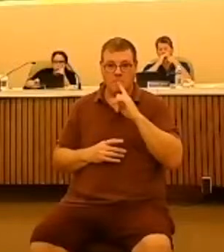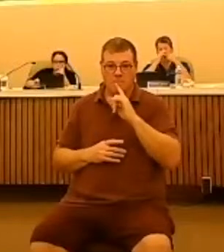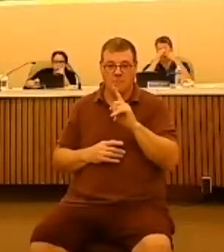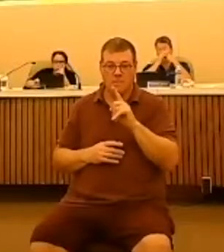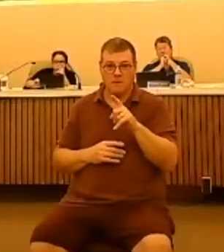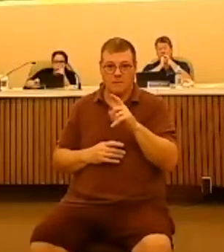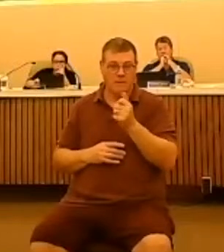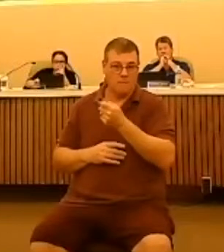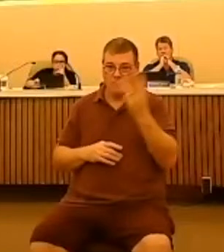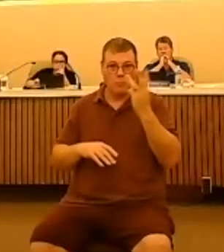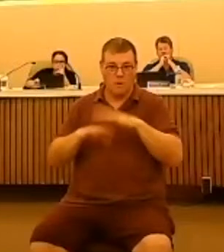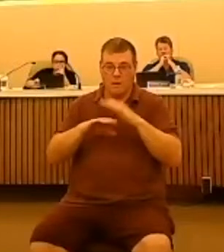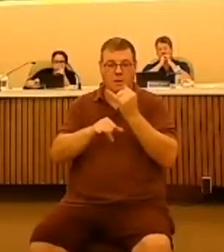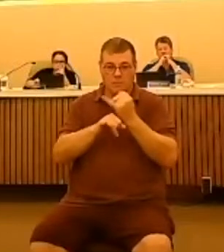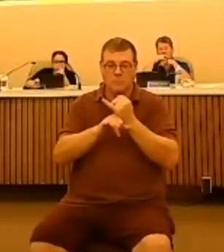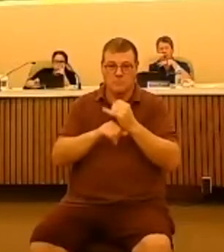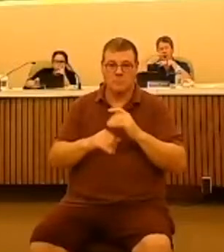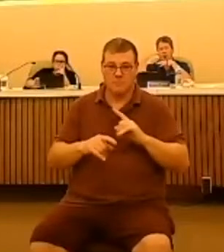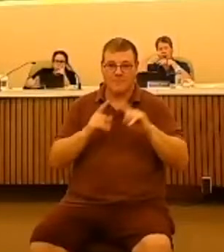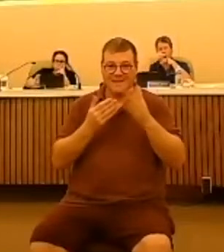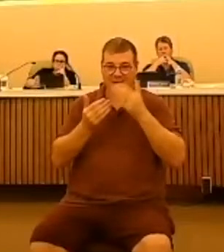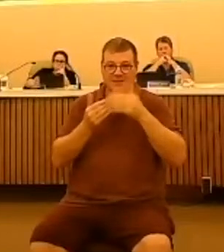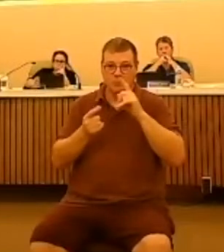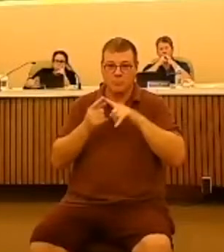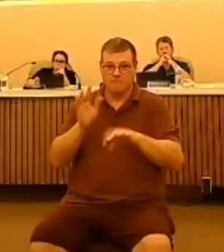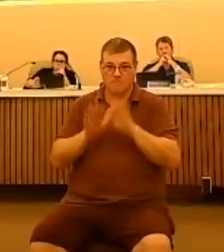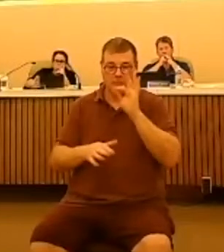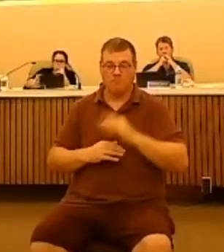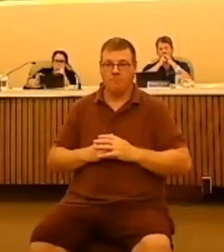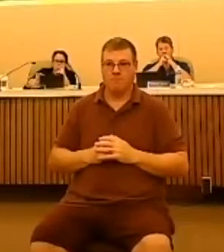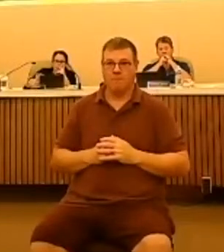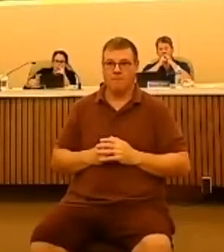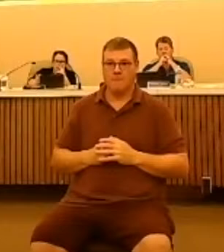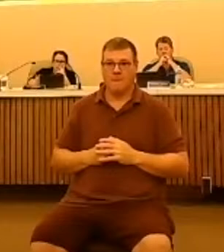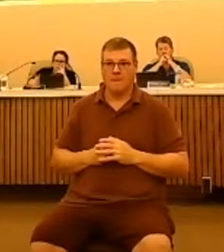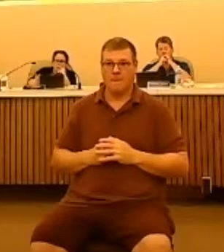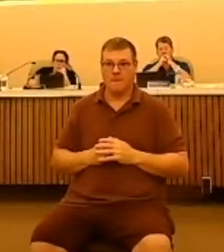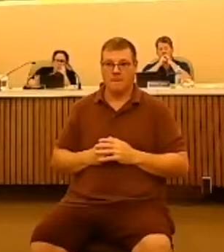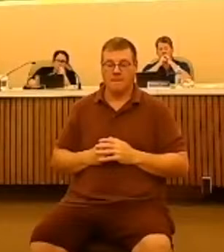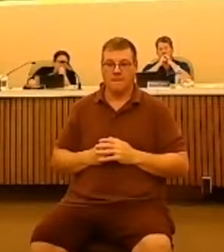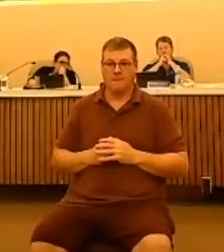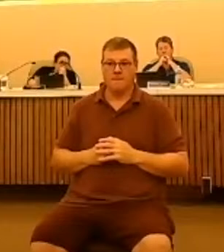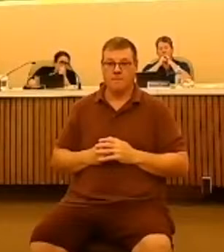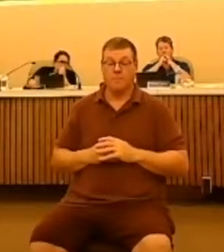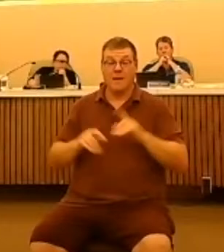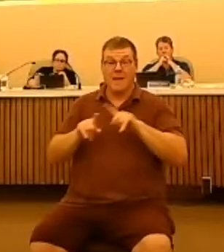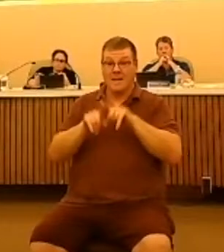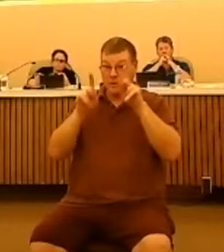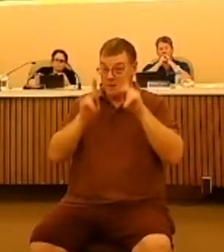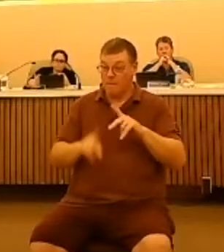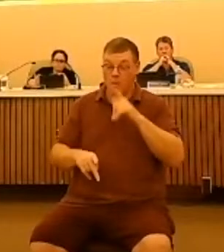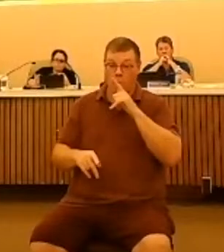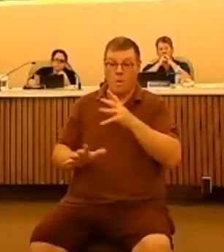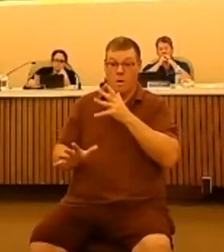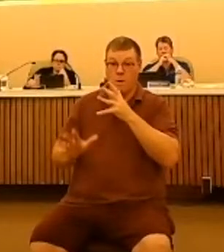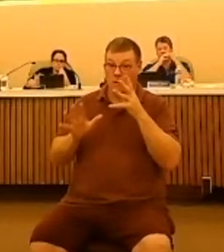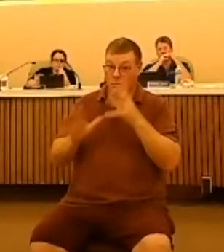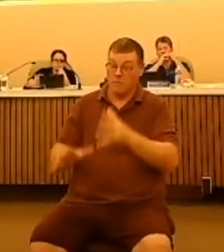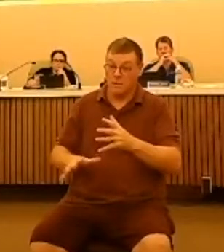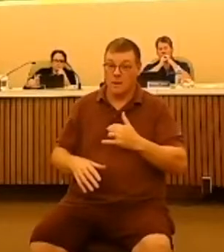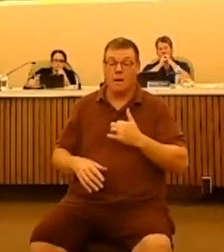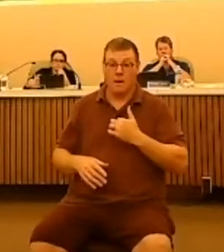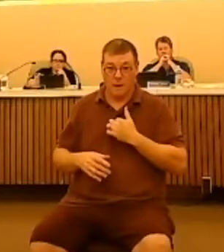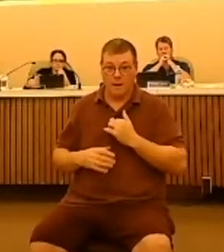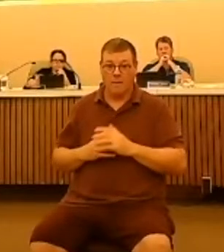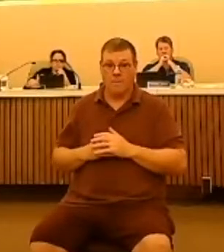those. There's a bunch of them on campus, but that's the easy one to find the tabletop. Like I said, as a person who hates speed bumps, and I